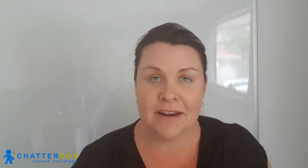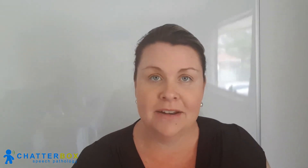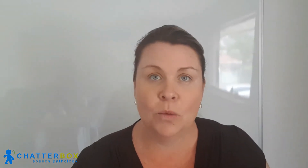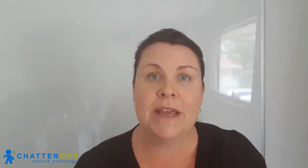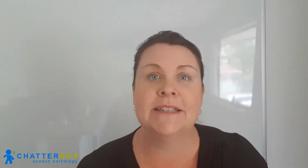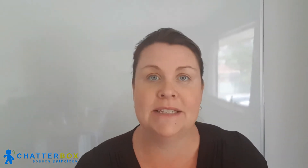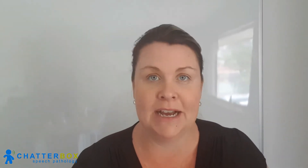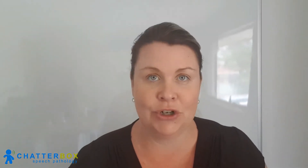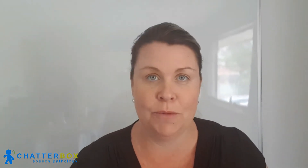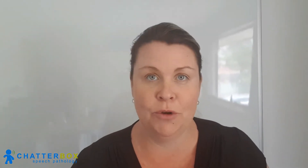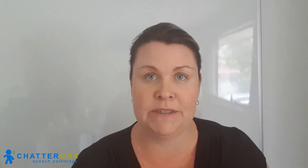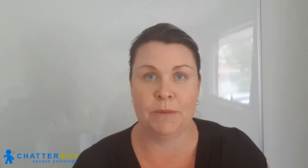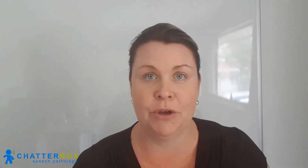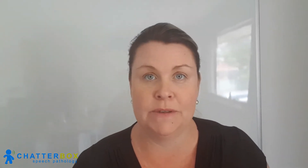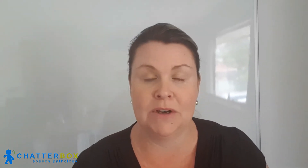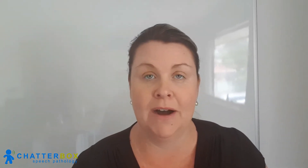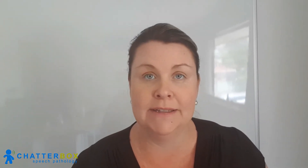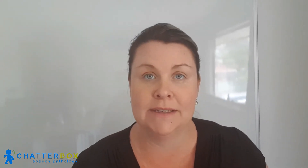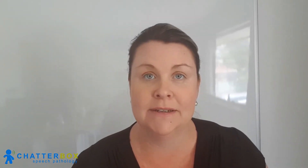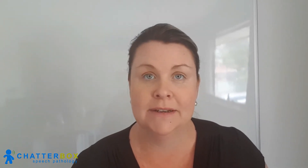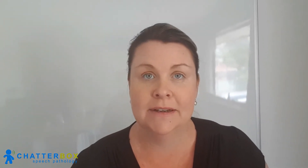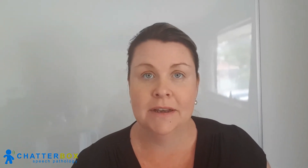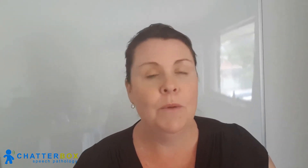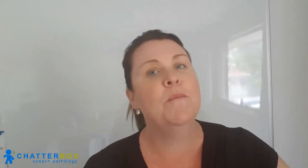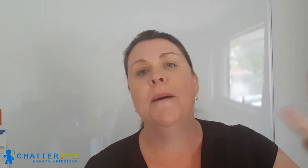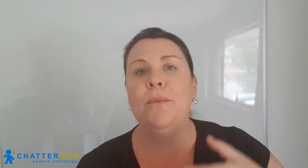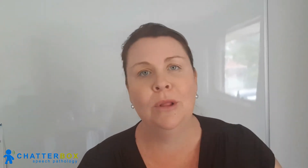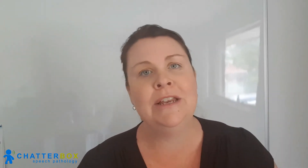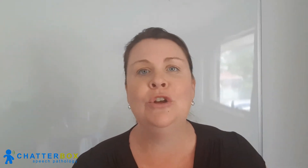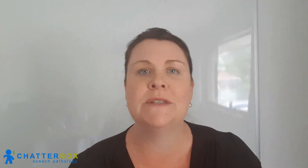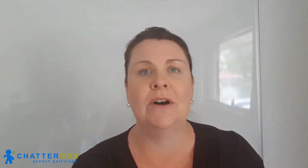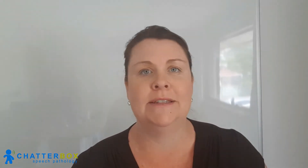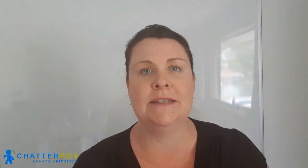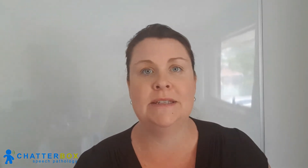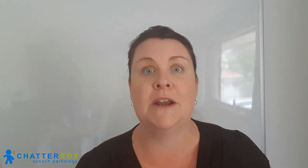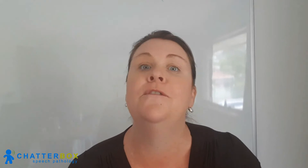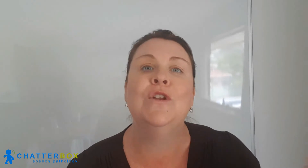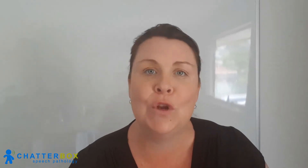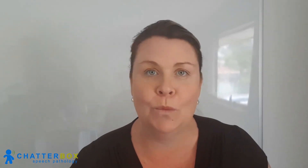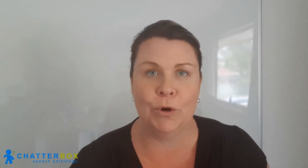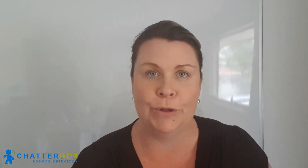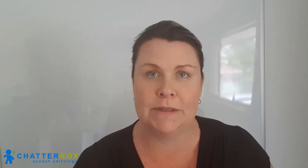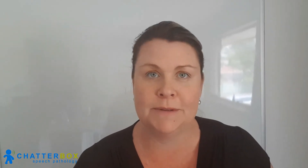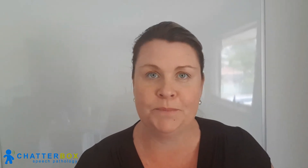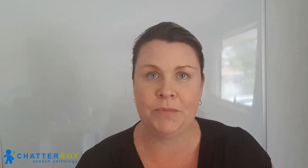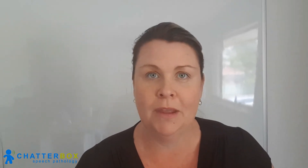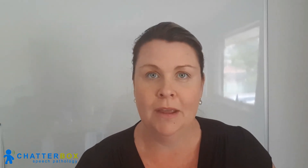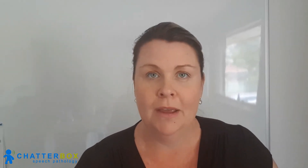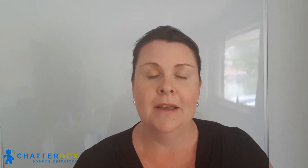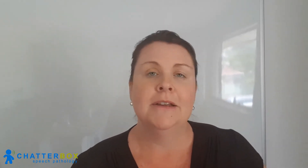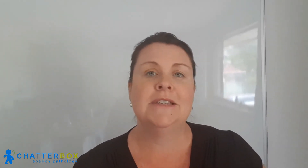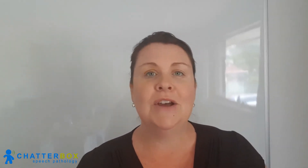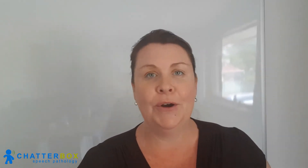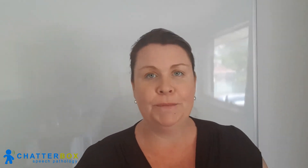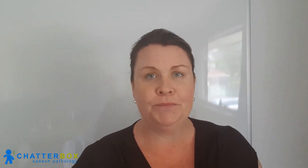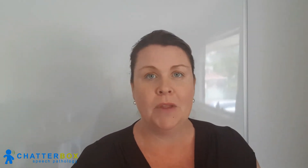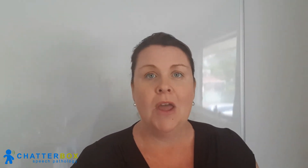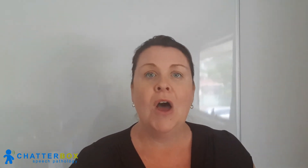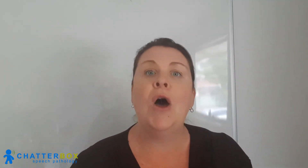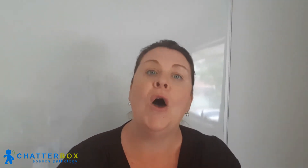then we can start to remove some of those signs. Or we might pull in new signs instead for new words. So,